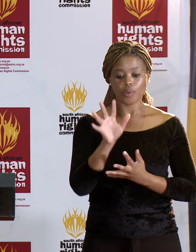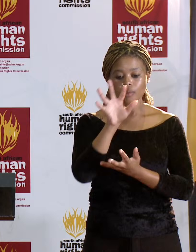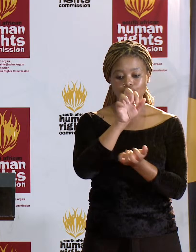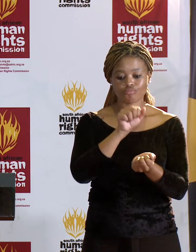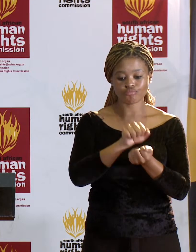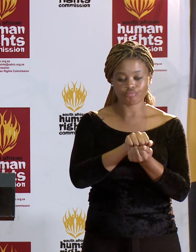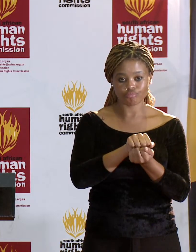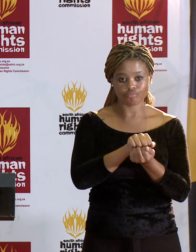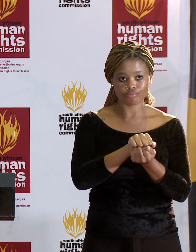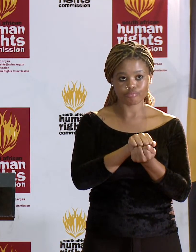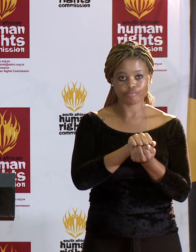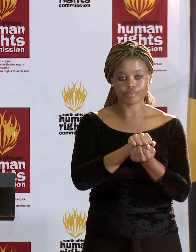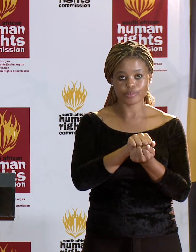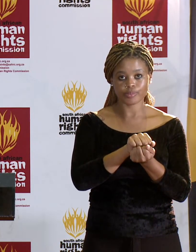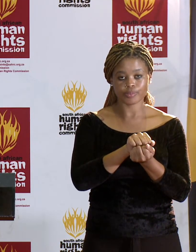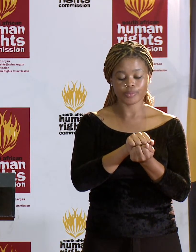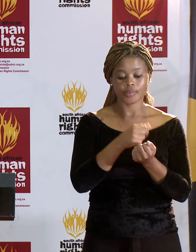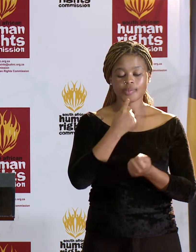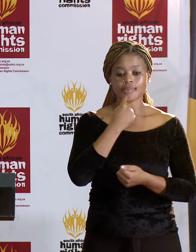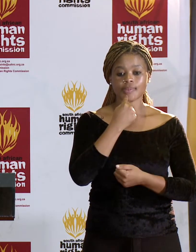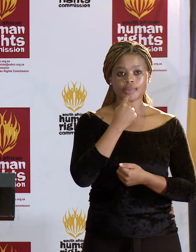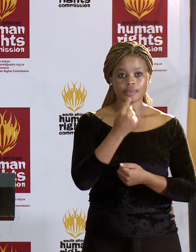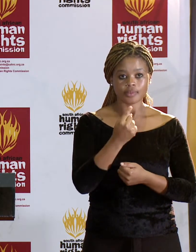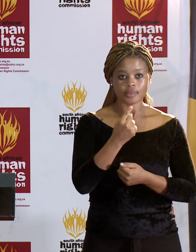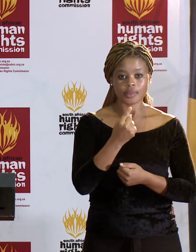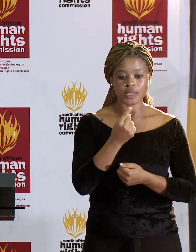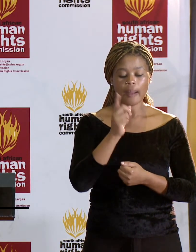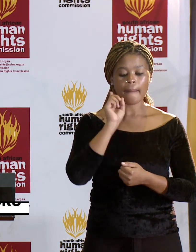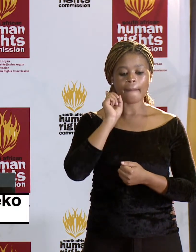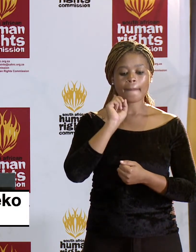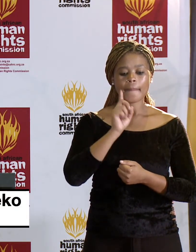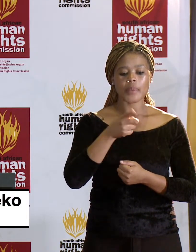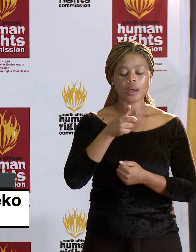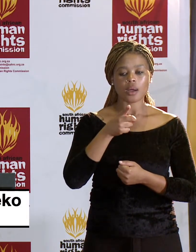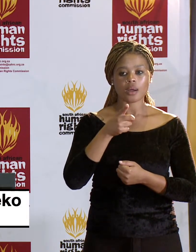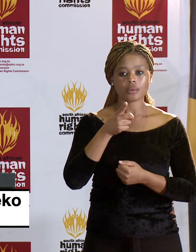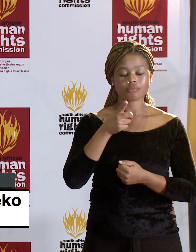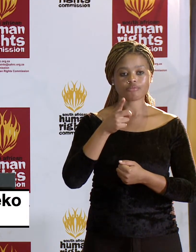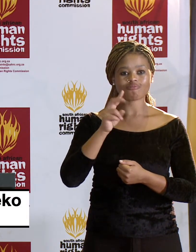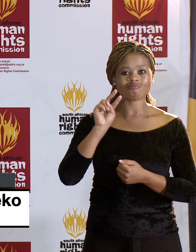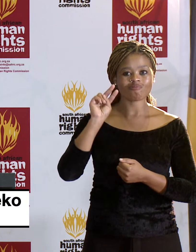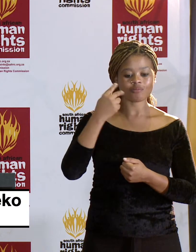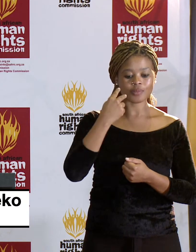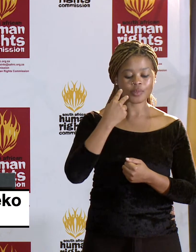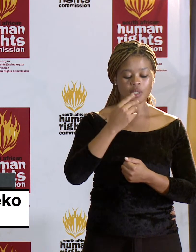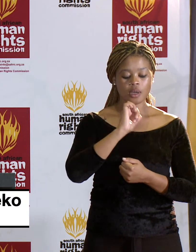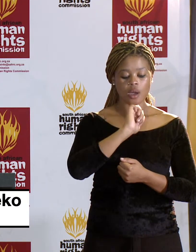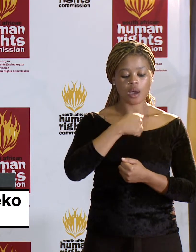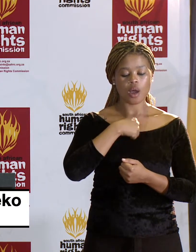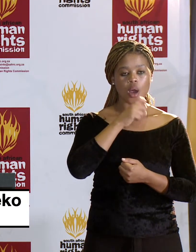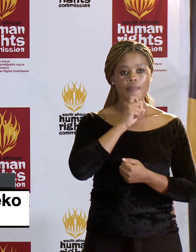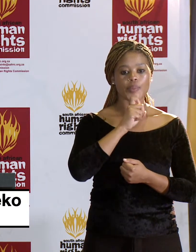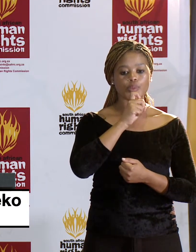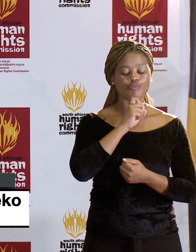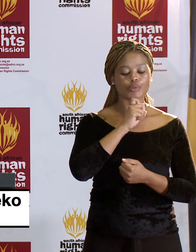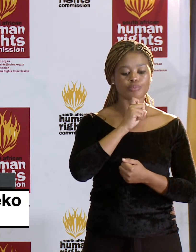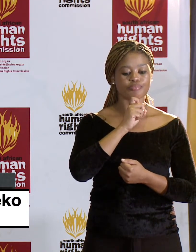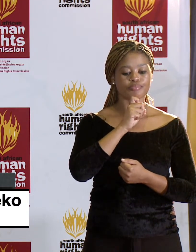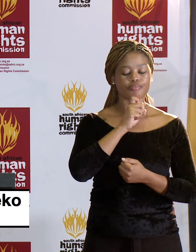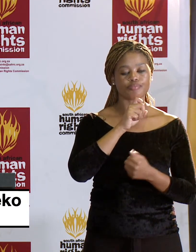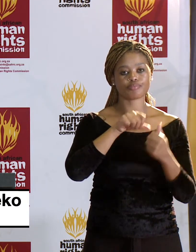ukuqukumbela mandilithathe eluthuba ndithi makhe sireflecte, just to reflect on our use of social